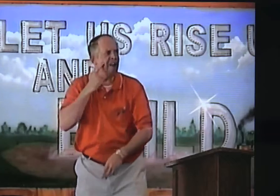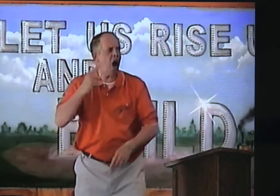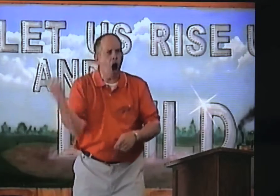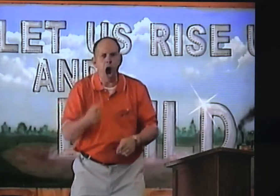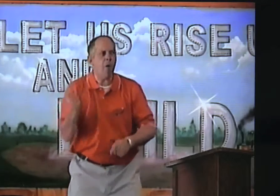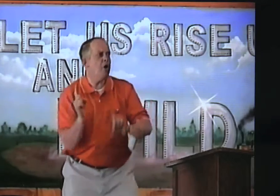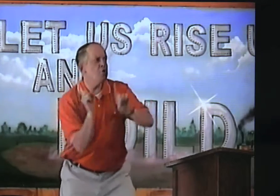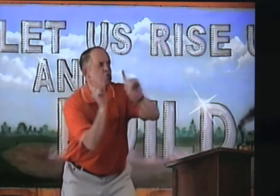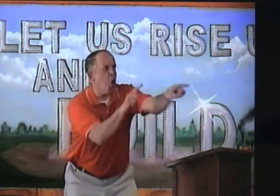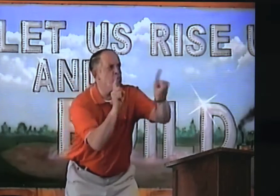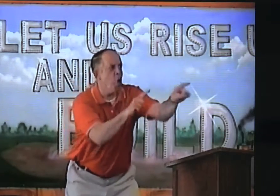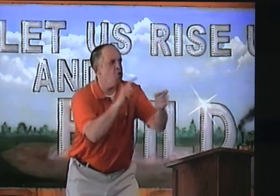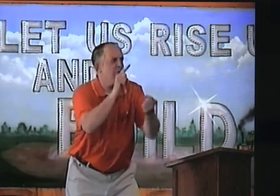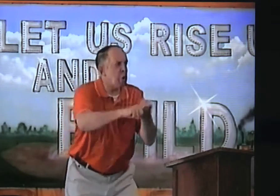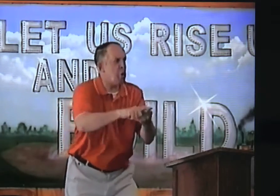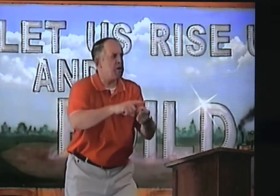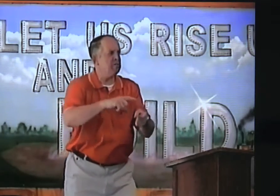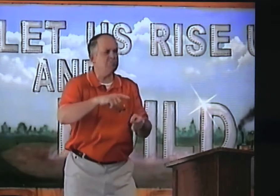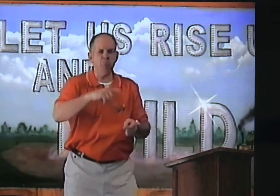That person's dead always goes to